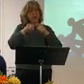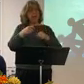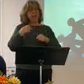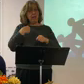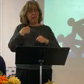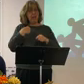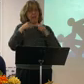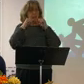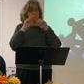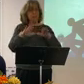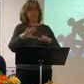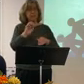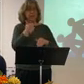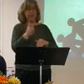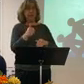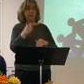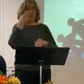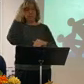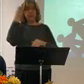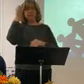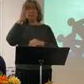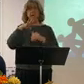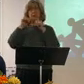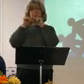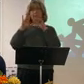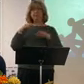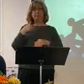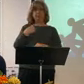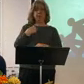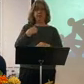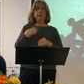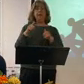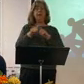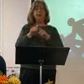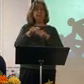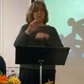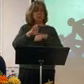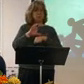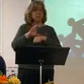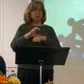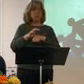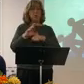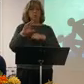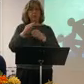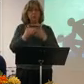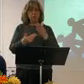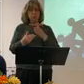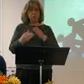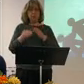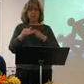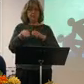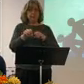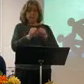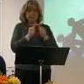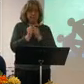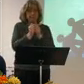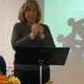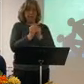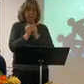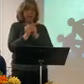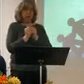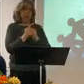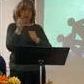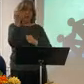bless others because God has blessed me. And as a congregation, every year we do something together where the Saturday